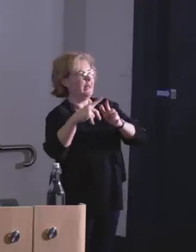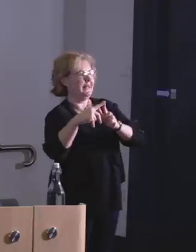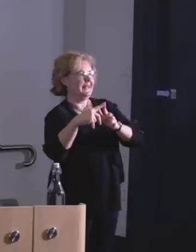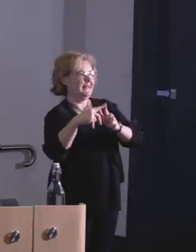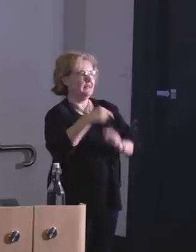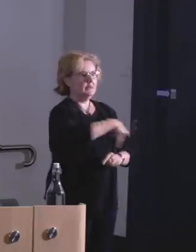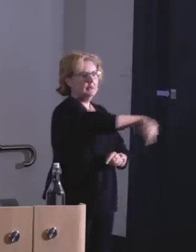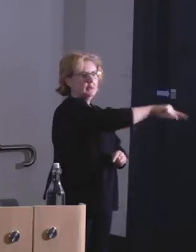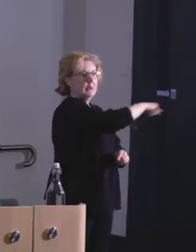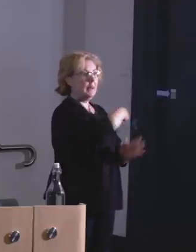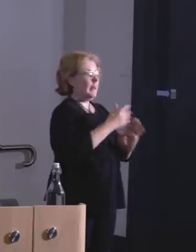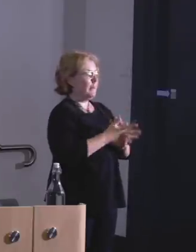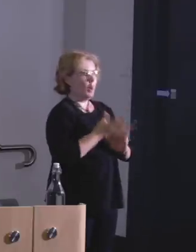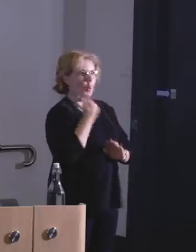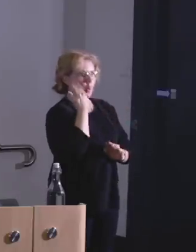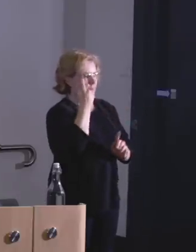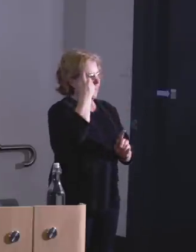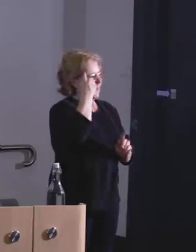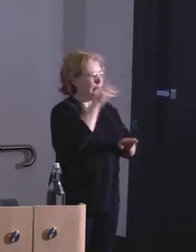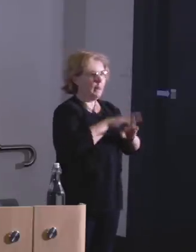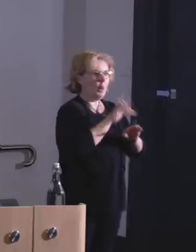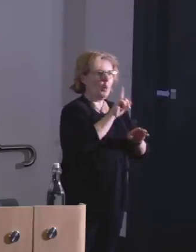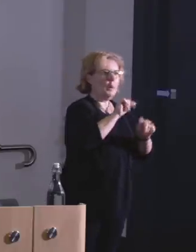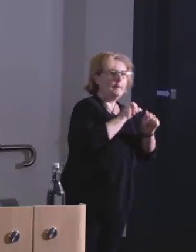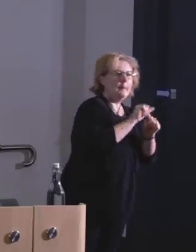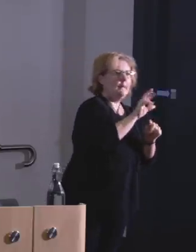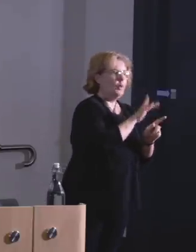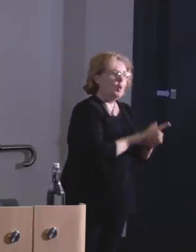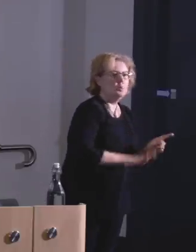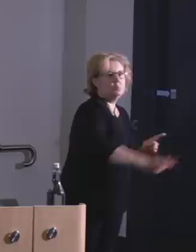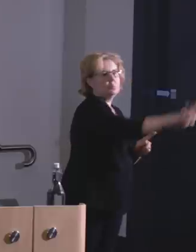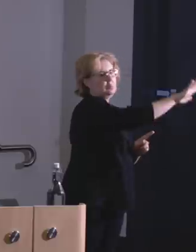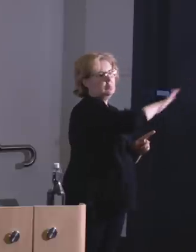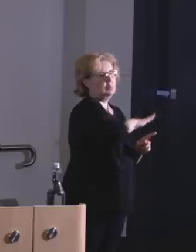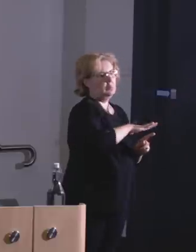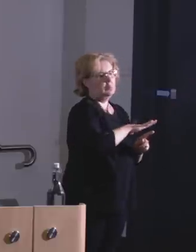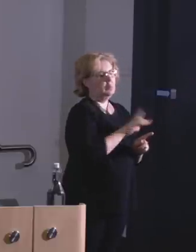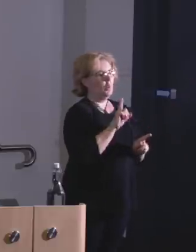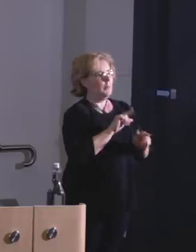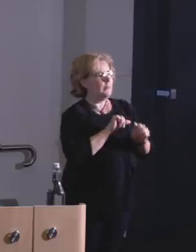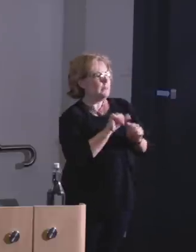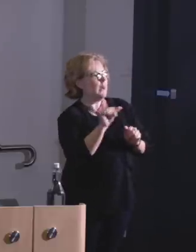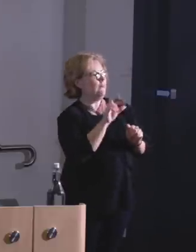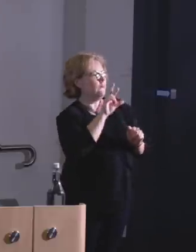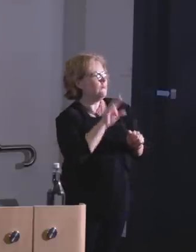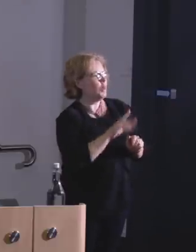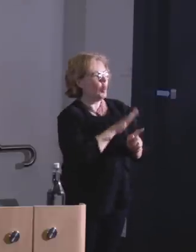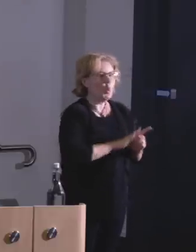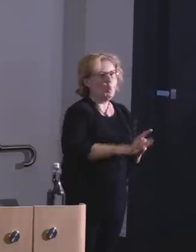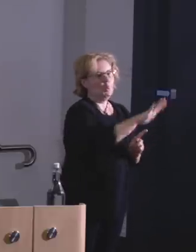thinking about the greater good, about the community. And we have an